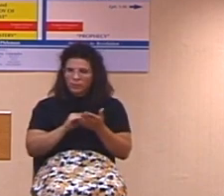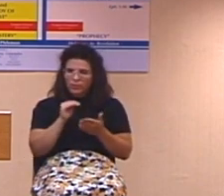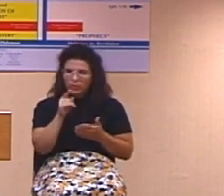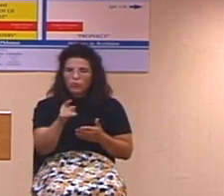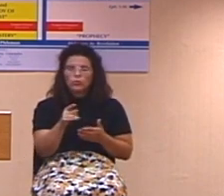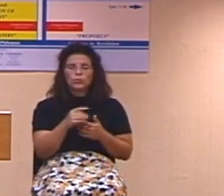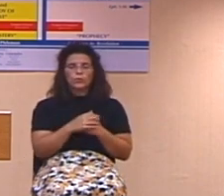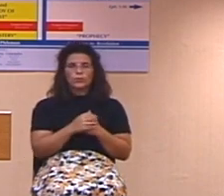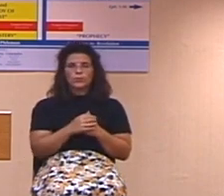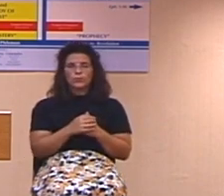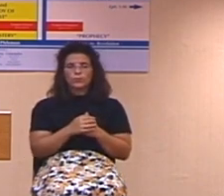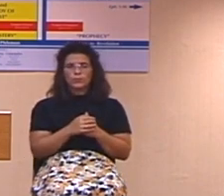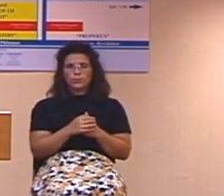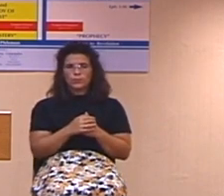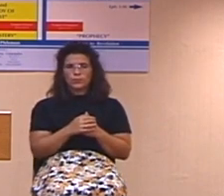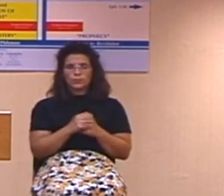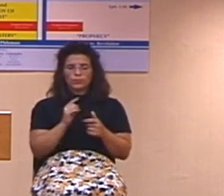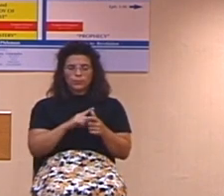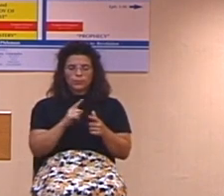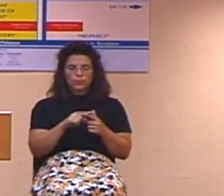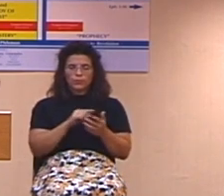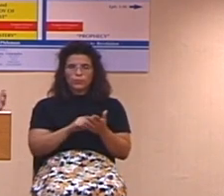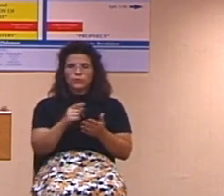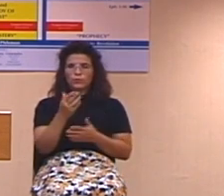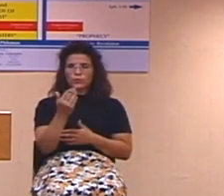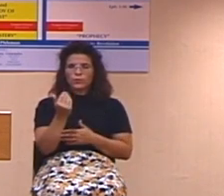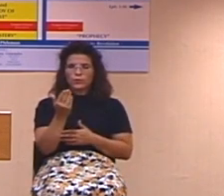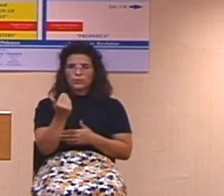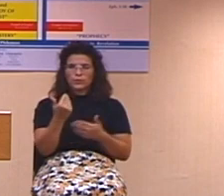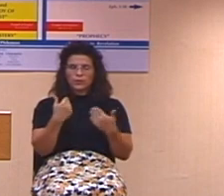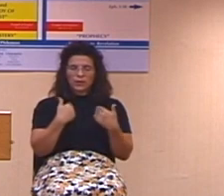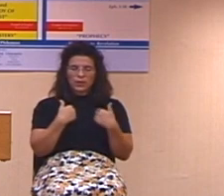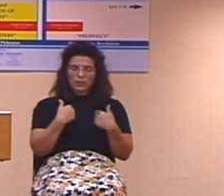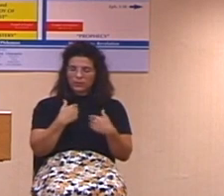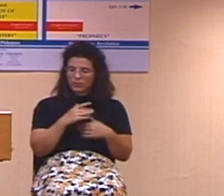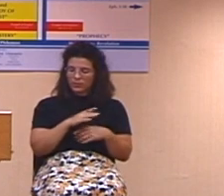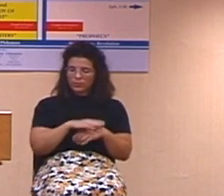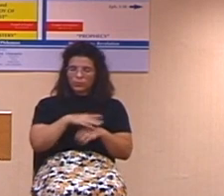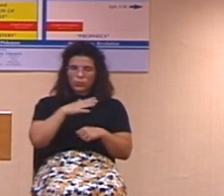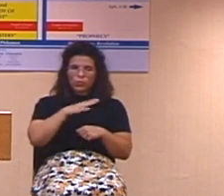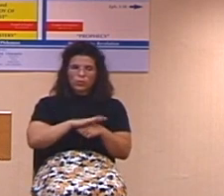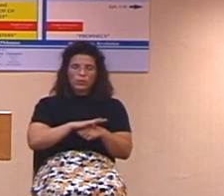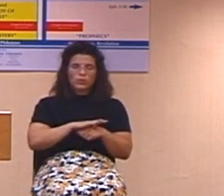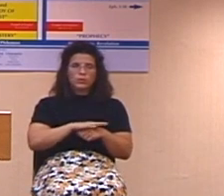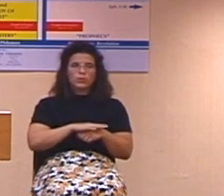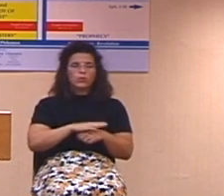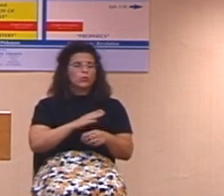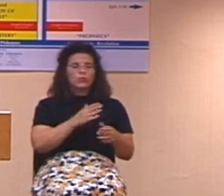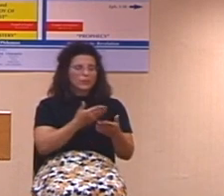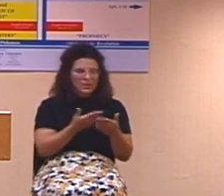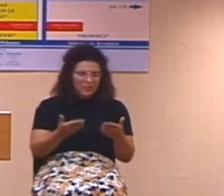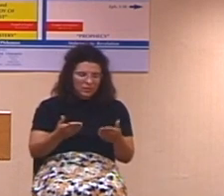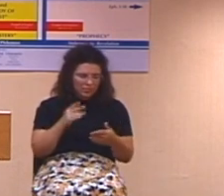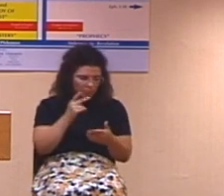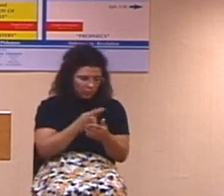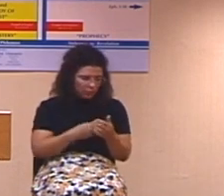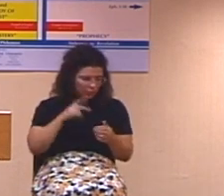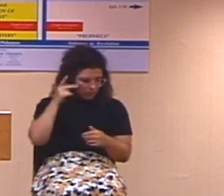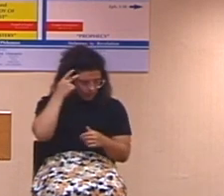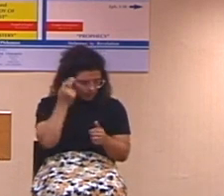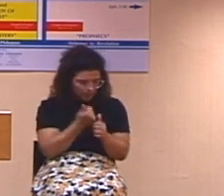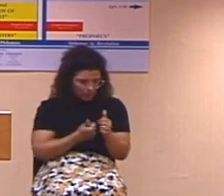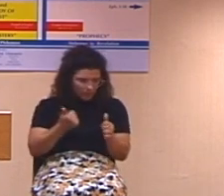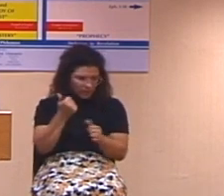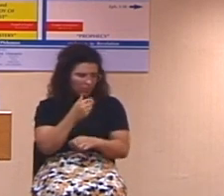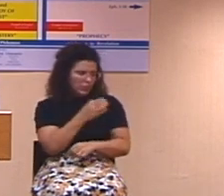out. And then in verse 15, having spoiled principalities and powers, he made a show of them openly, triumphing